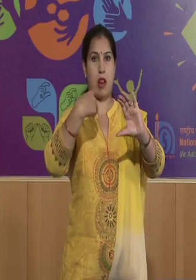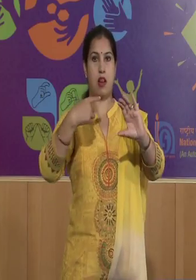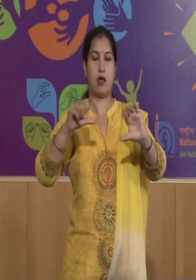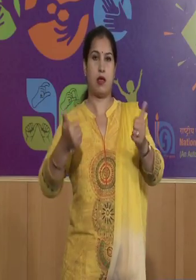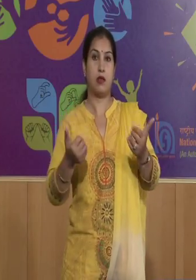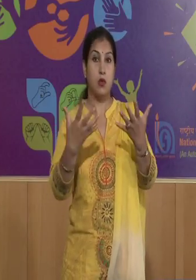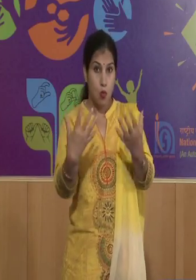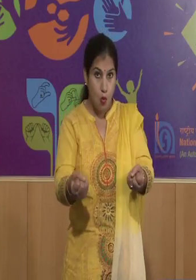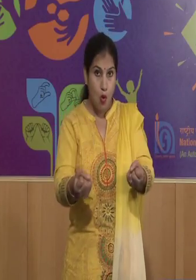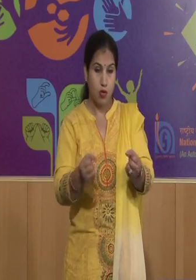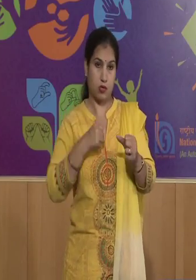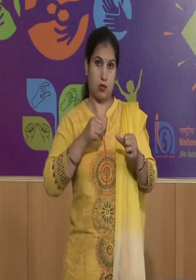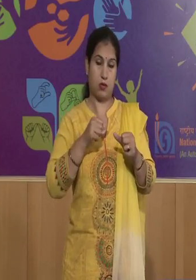or you want to give feedback,